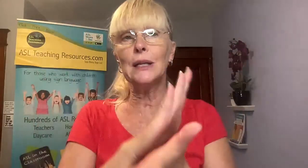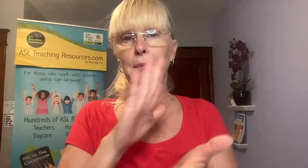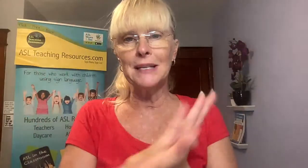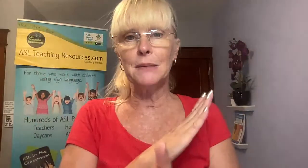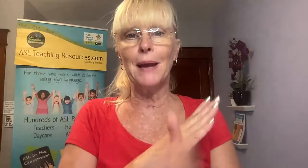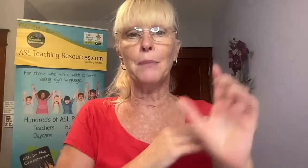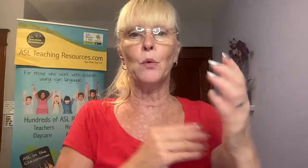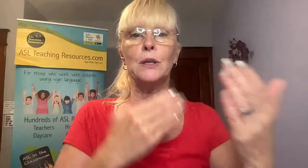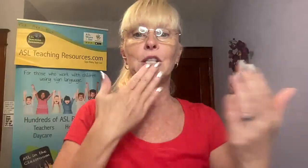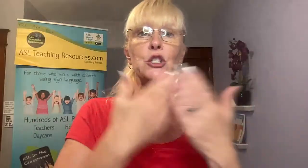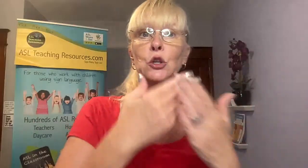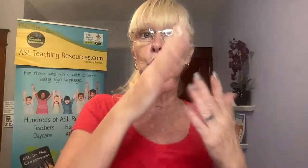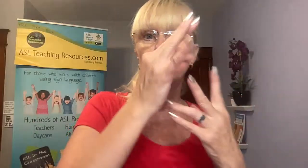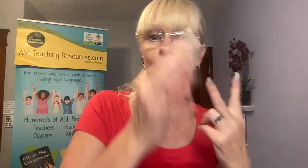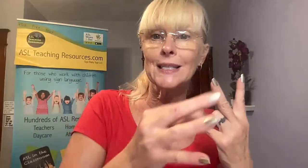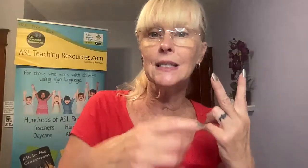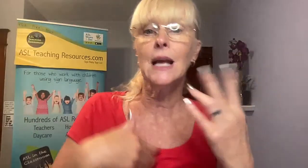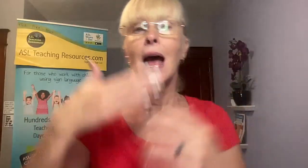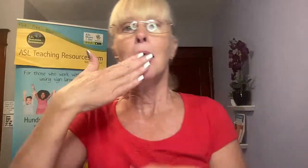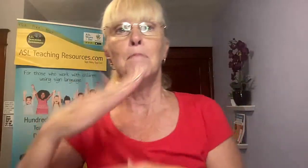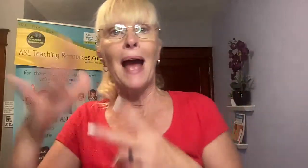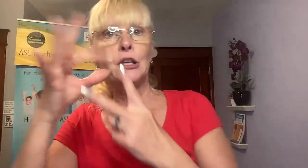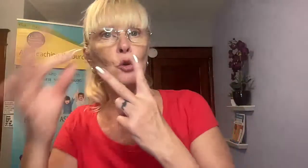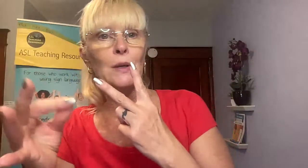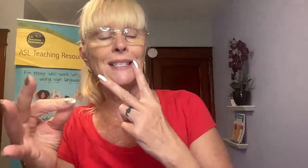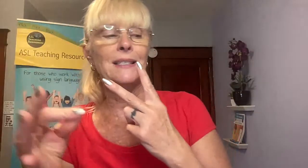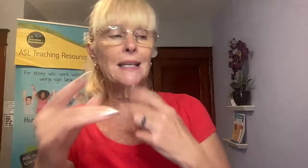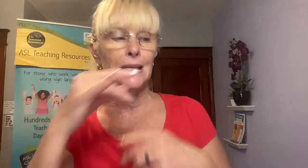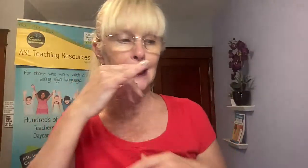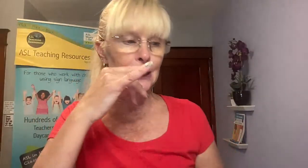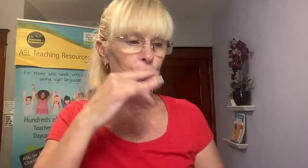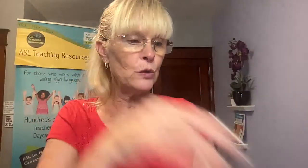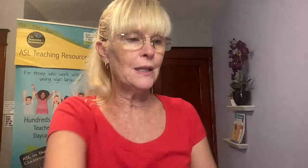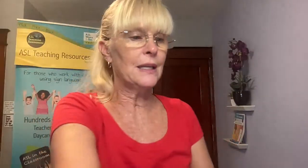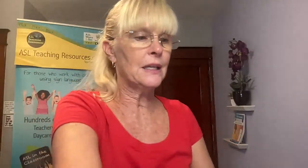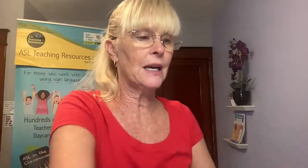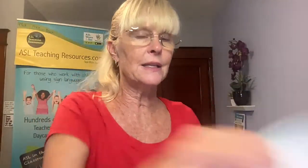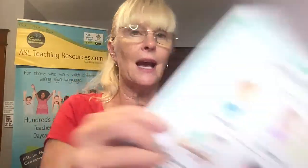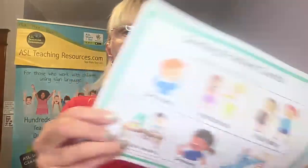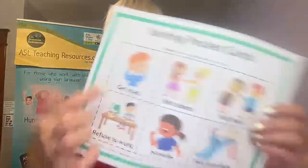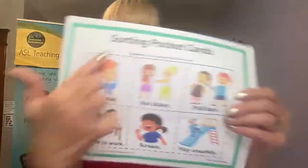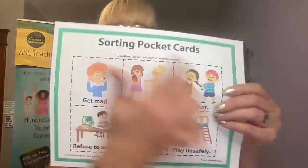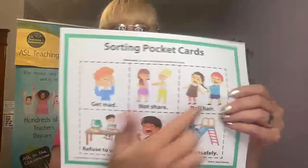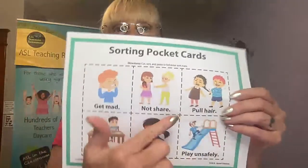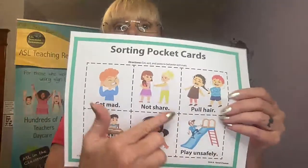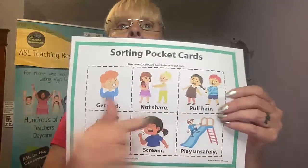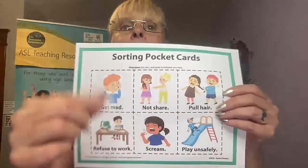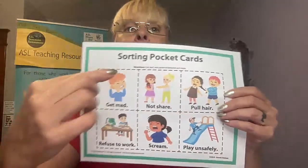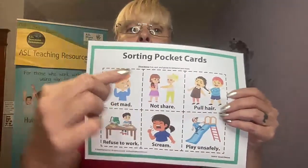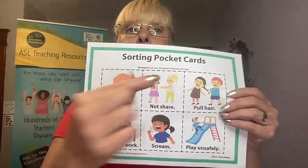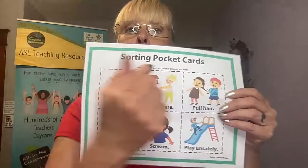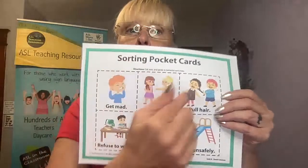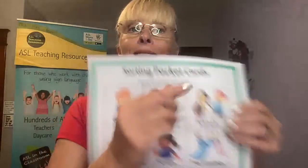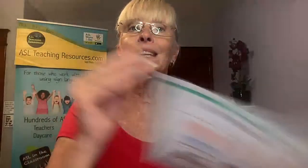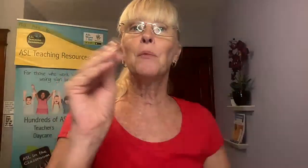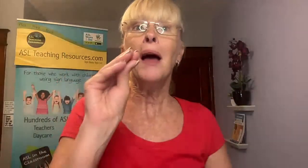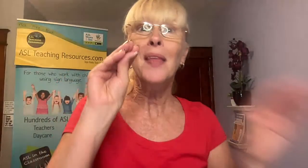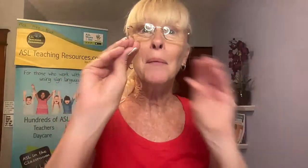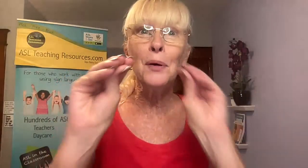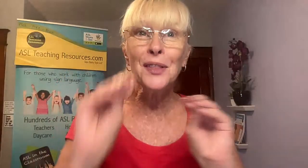a piece of paper where it says good choices, bad choices, and then the student then has these cut, and they put them